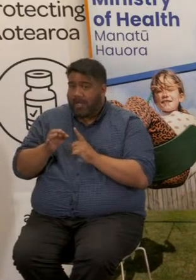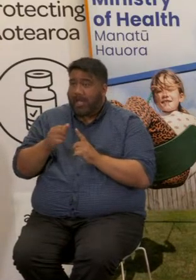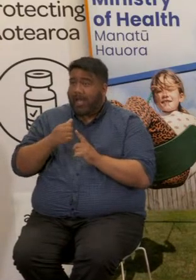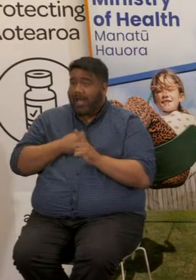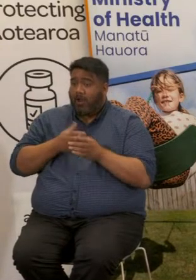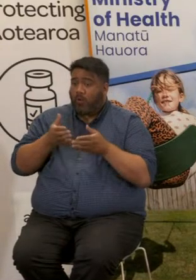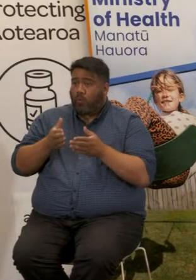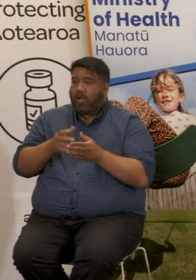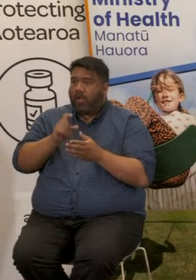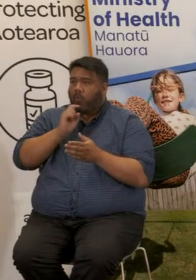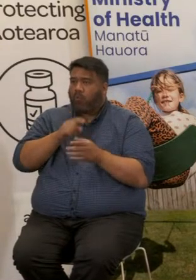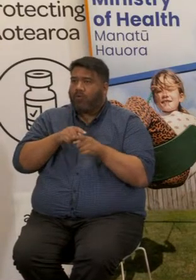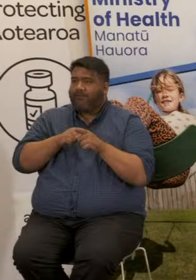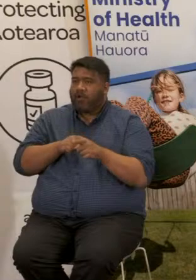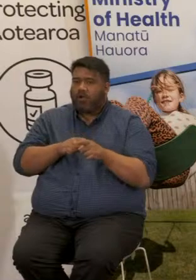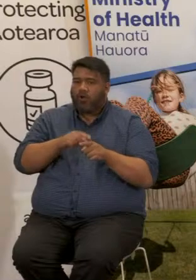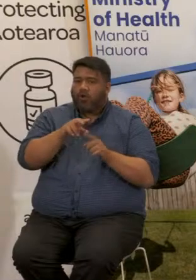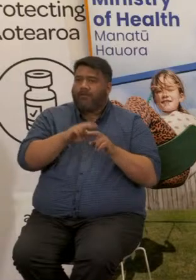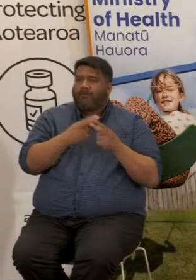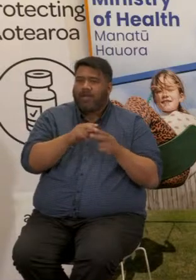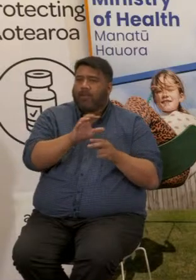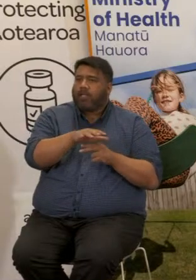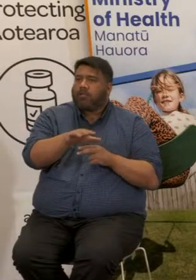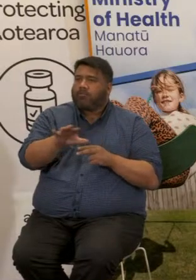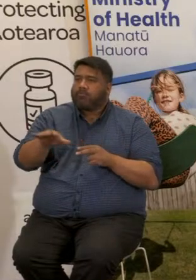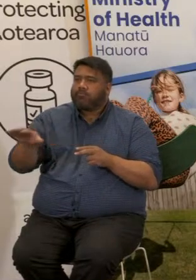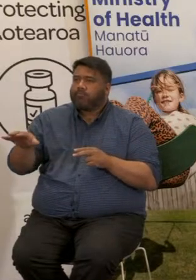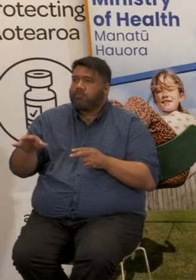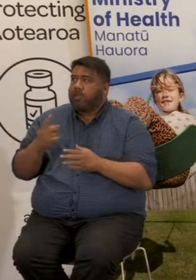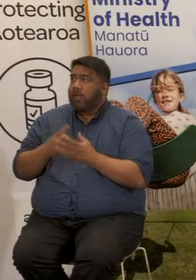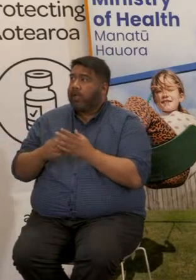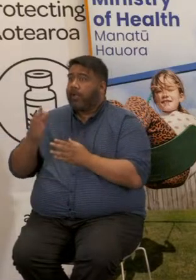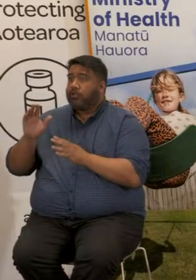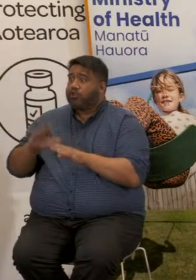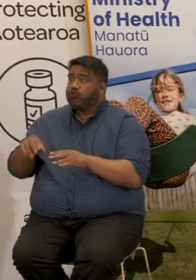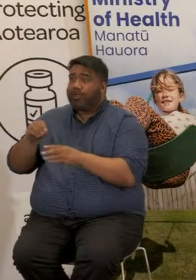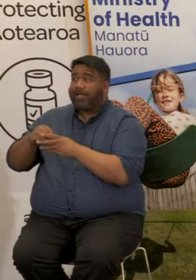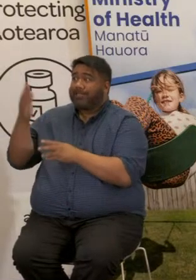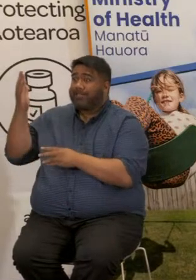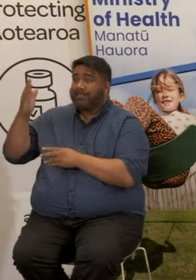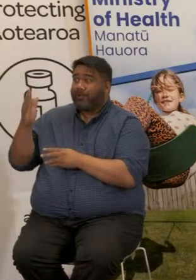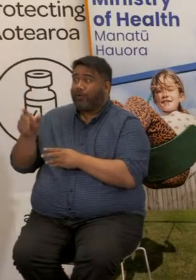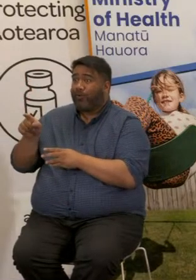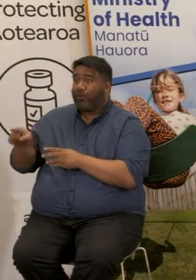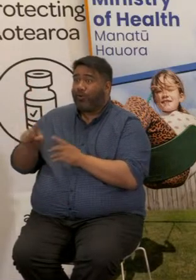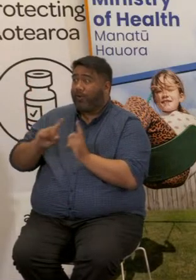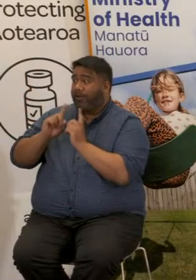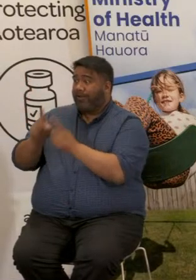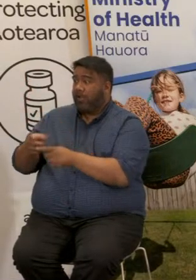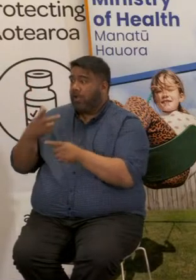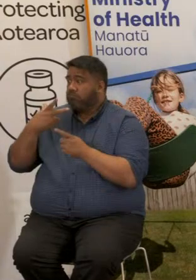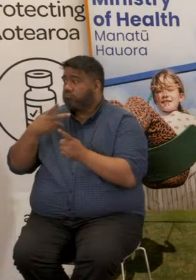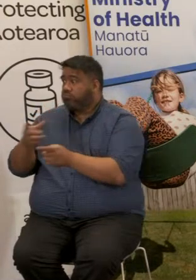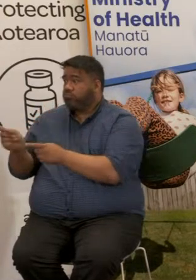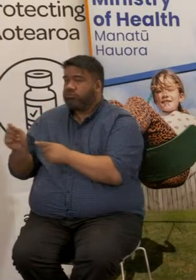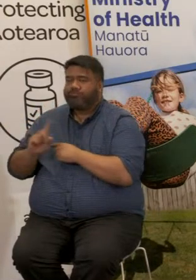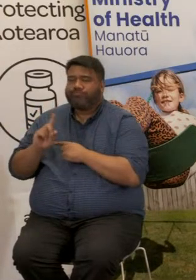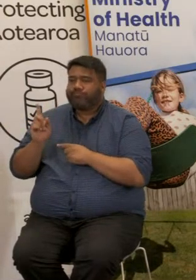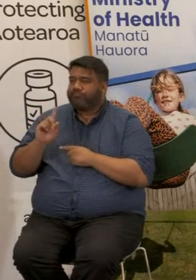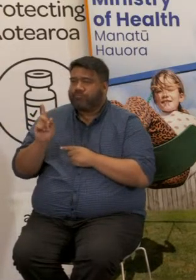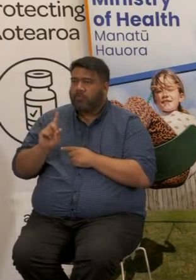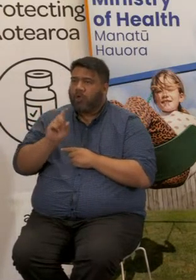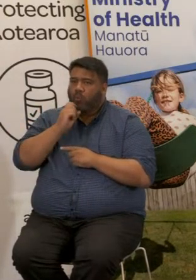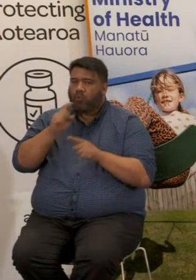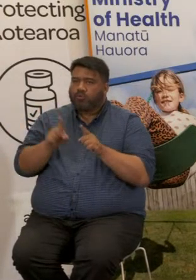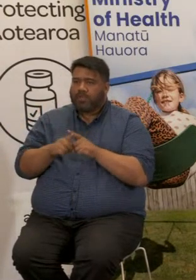events. It won't just be kids in schools. People want to come, as they have throughout the whole vaccination program, as a